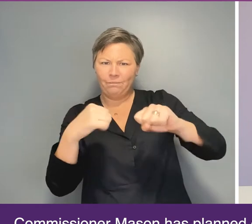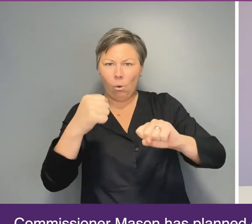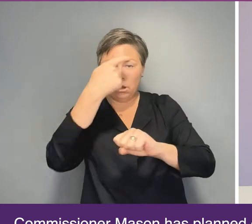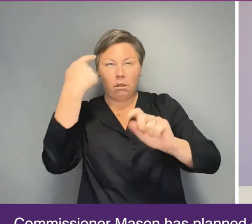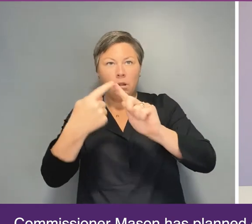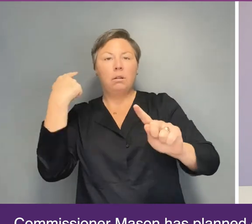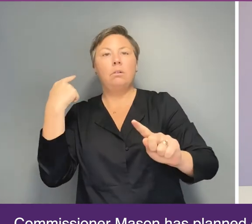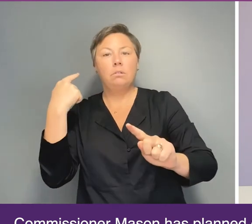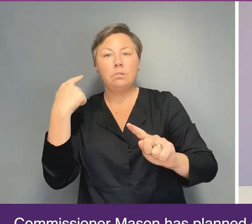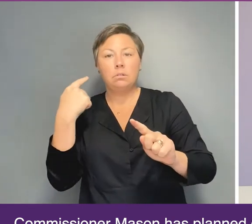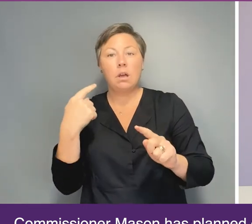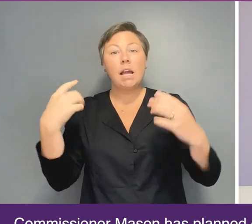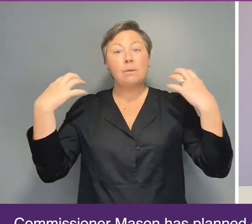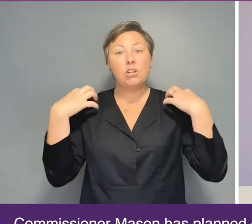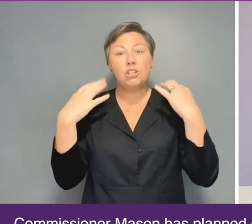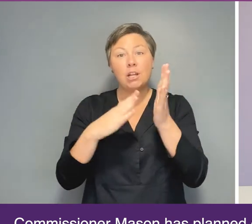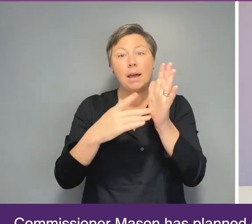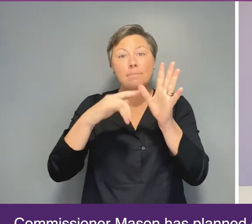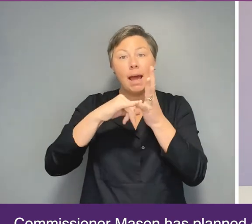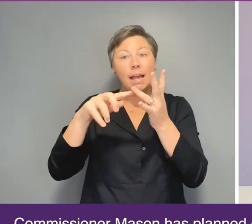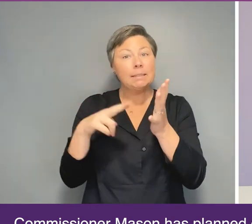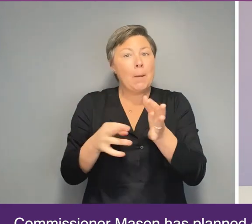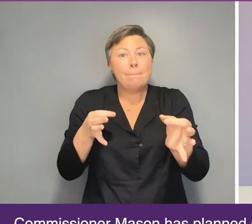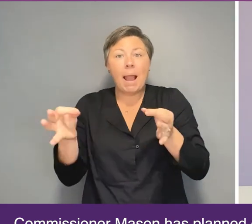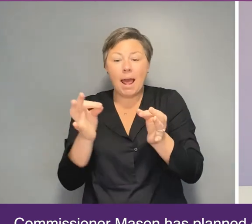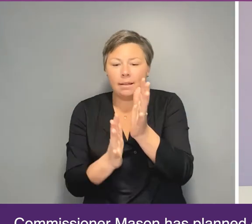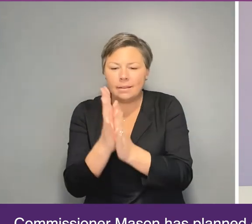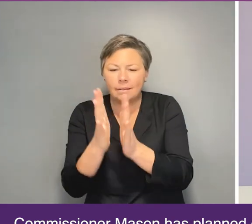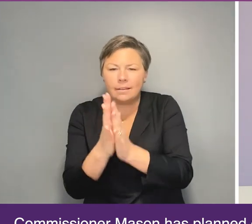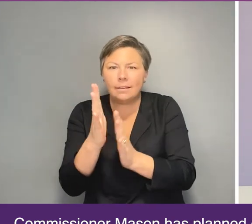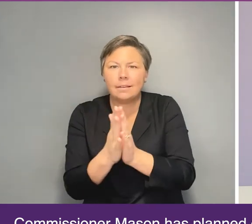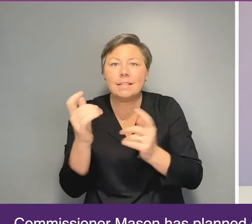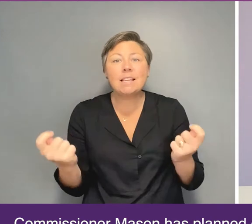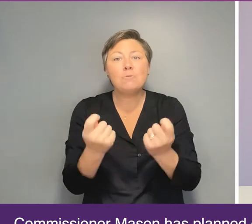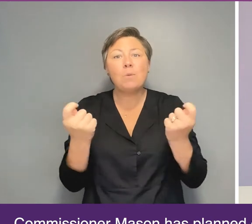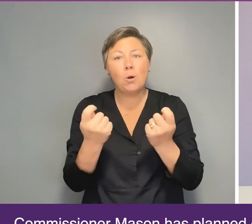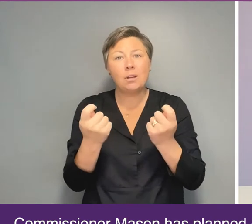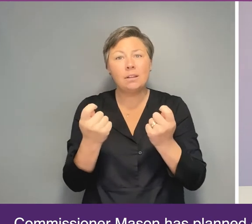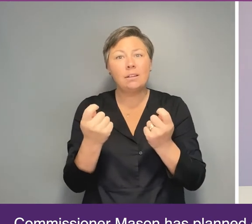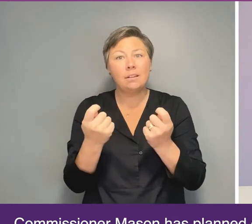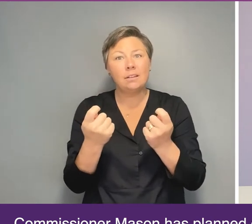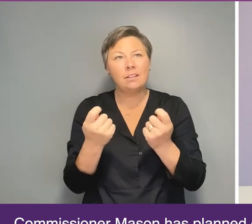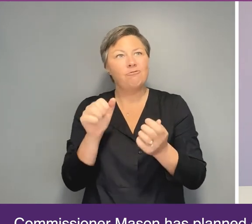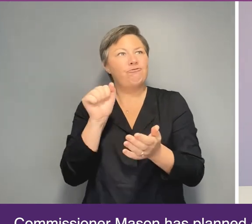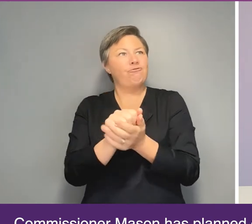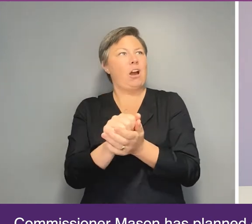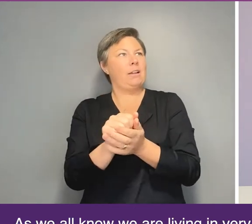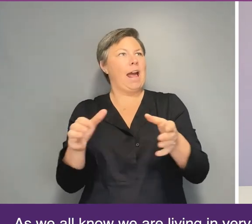has planned events such as a smoking ceremony to take place in the context of the Alice Springs hearing.